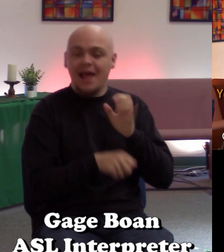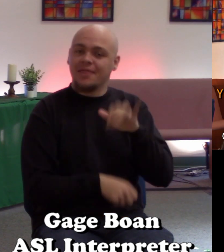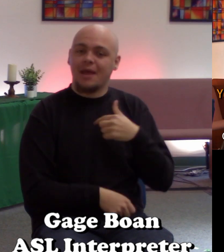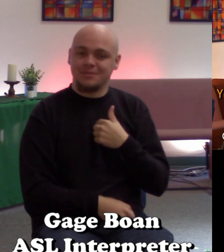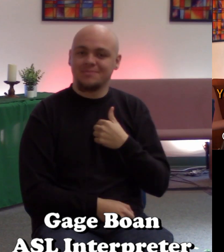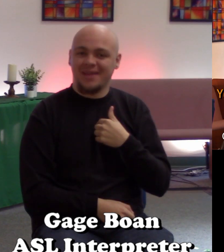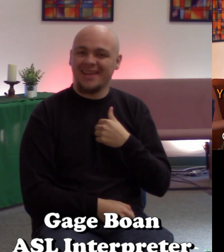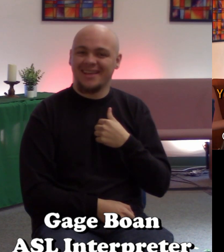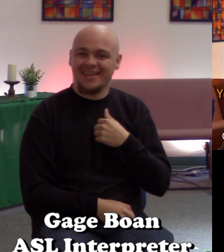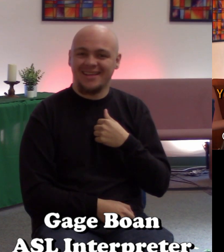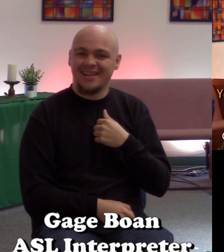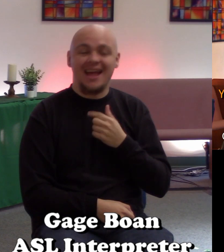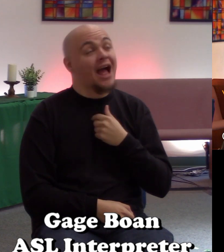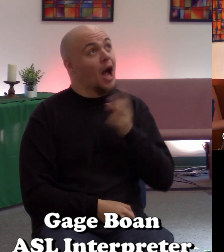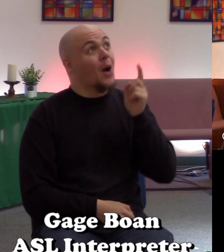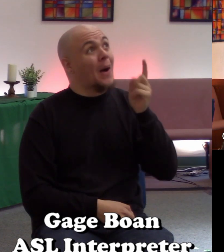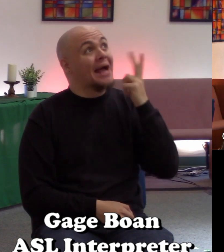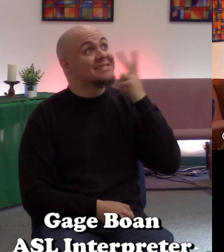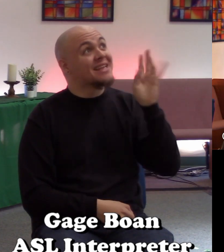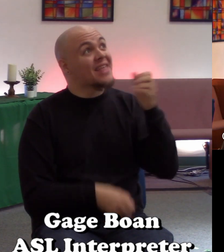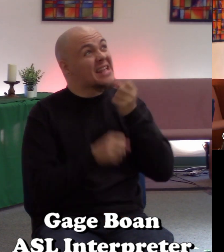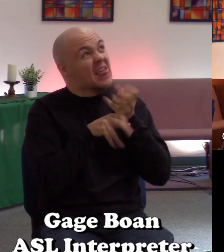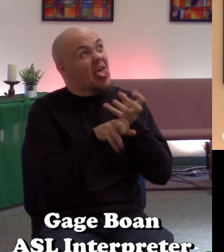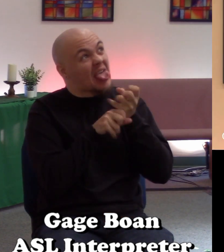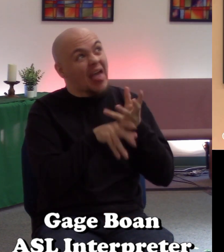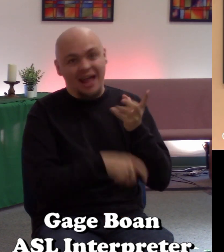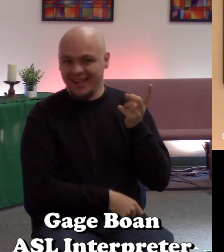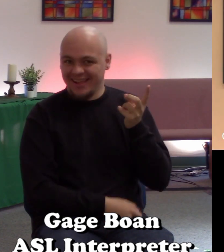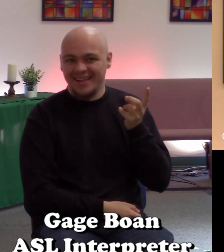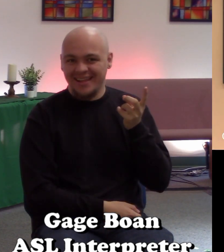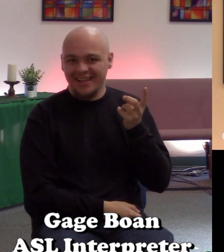That was me as a kid, right? I'm like, yeah, that one definitely looks like Cotton Mather.